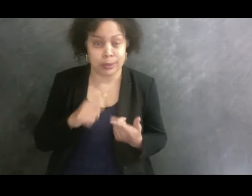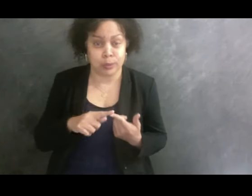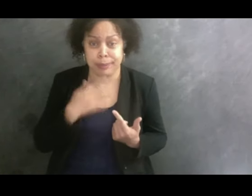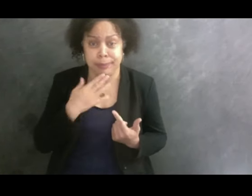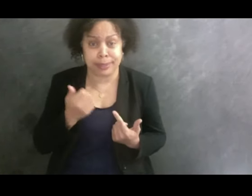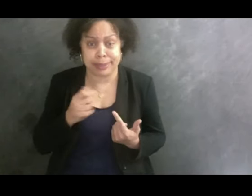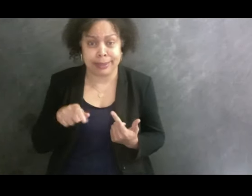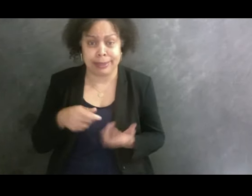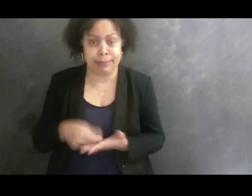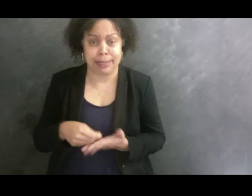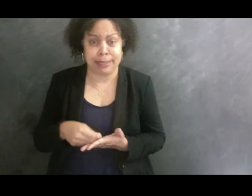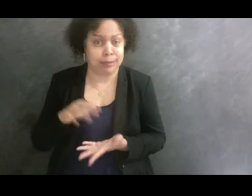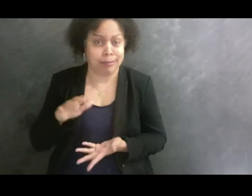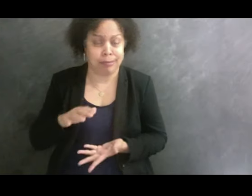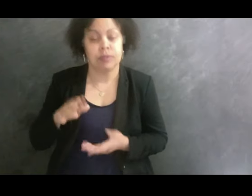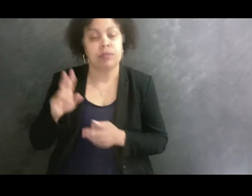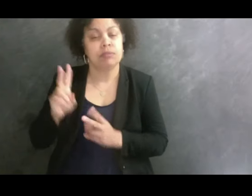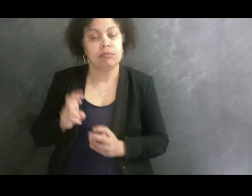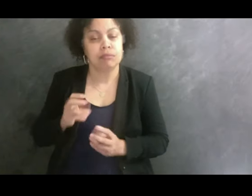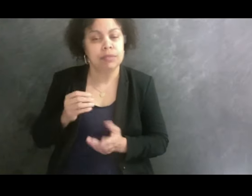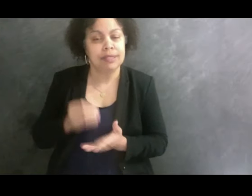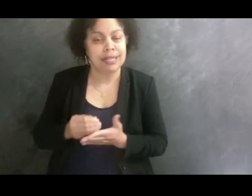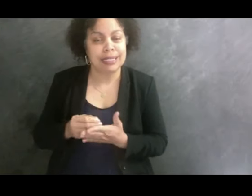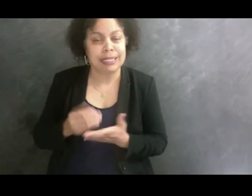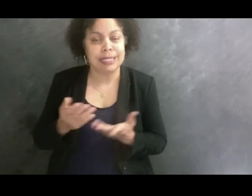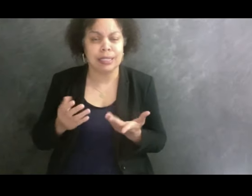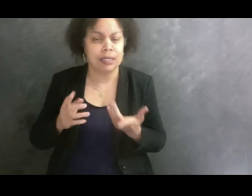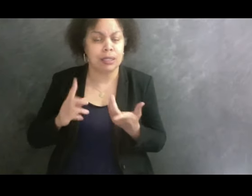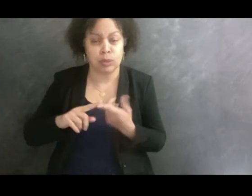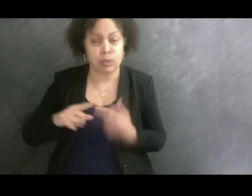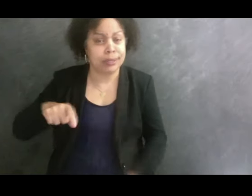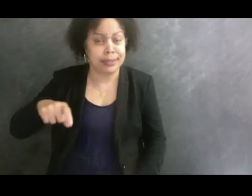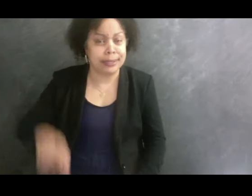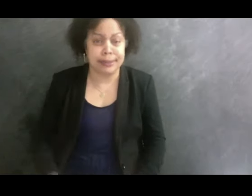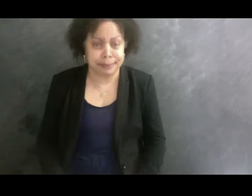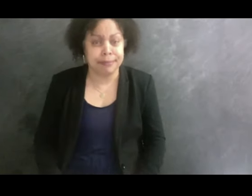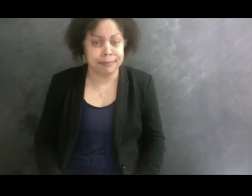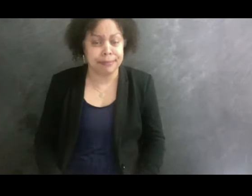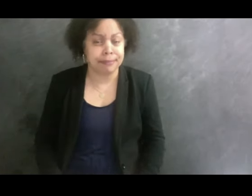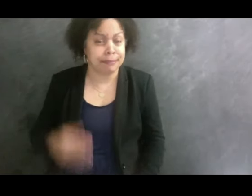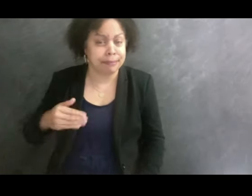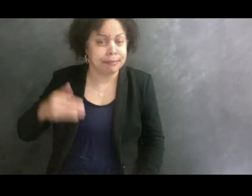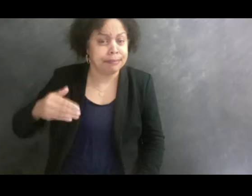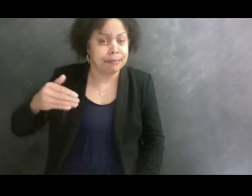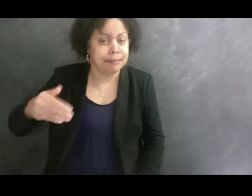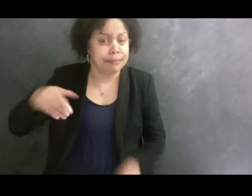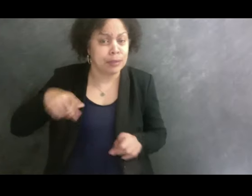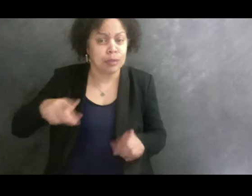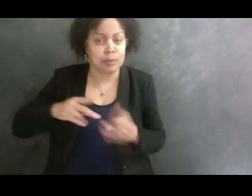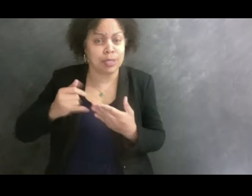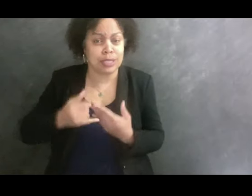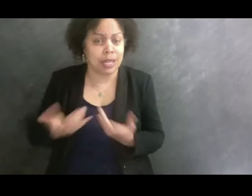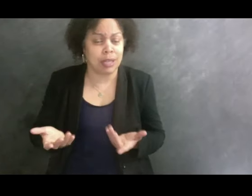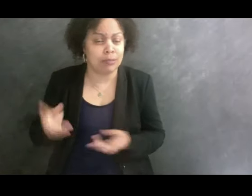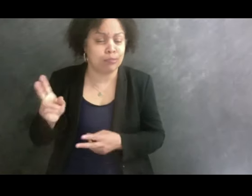useful to you. You can draw down funding at key pivotal moments in the development of the project. And again,